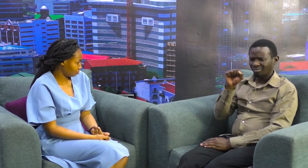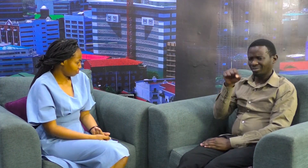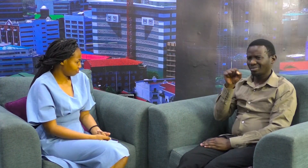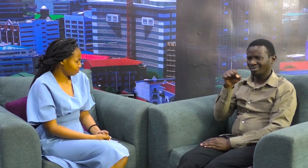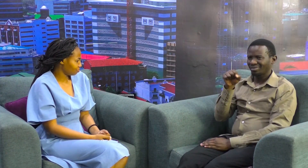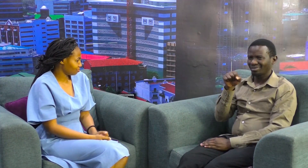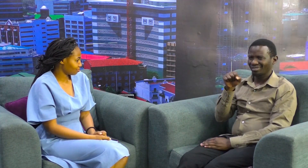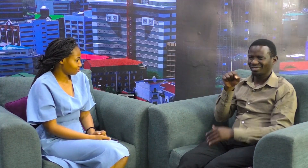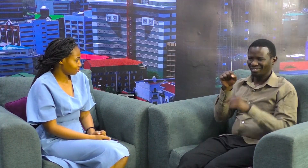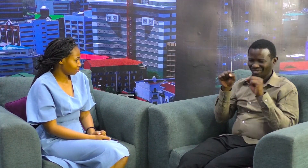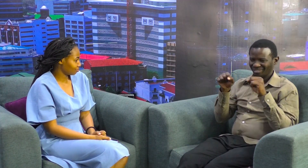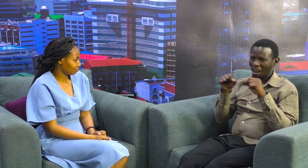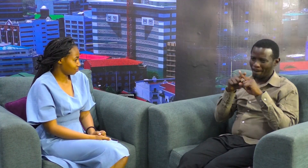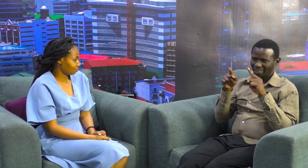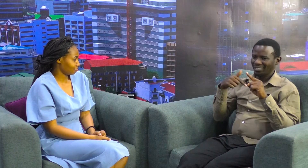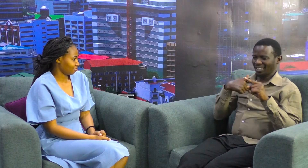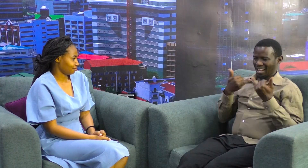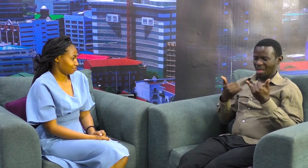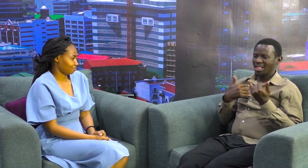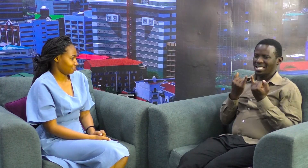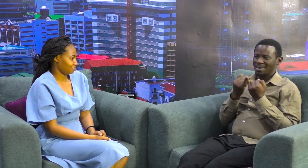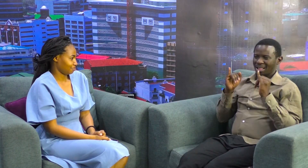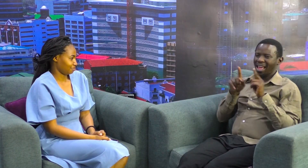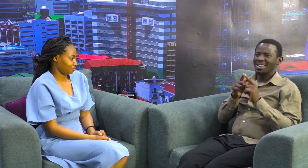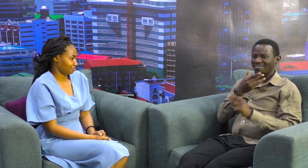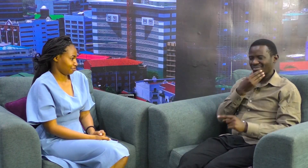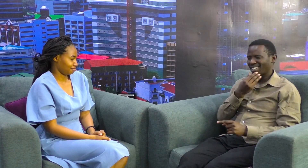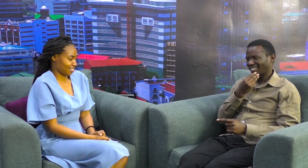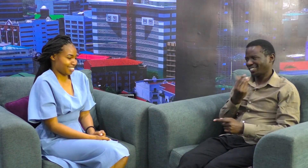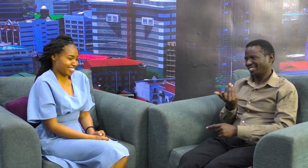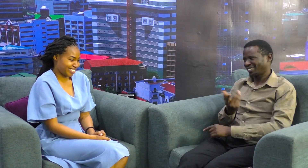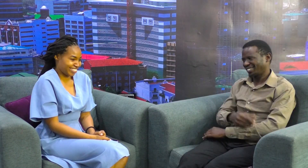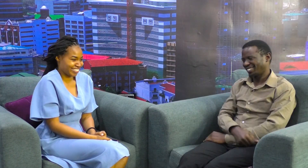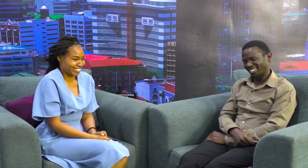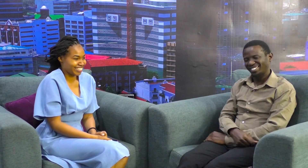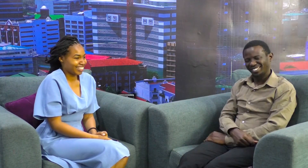So did they continue caring for you until now? Yes, but now I'm an independent man, you can see.